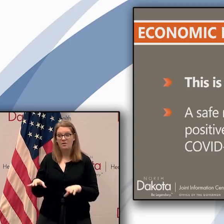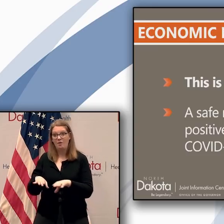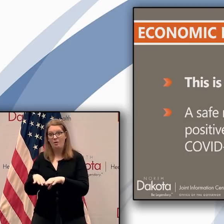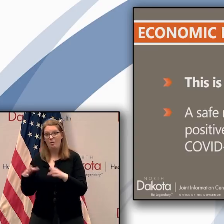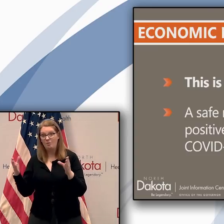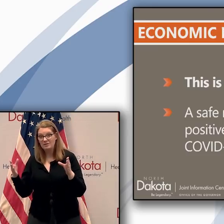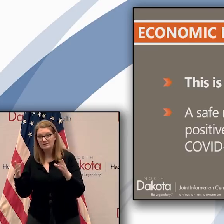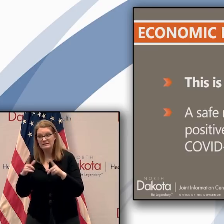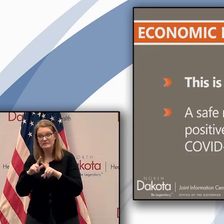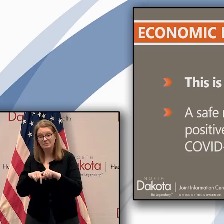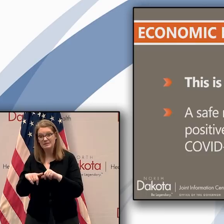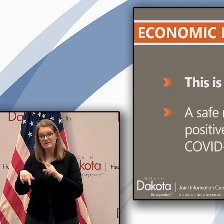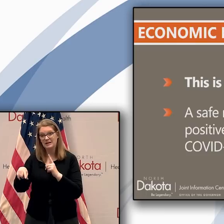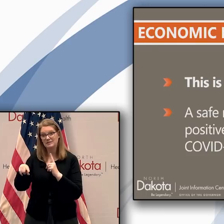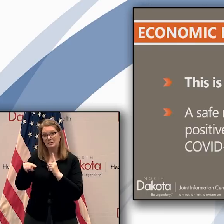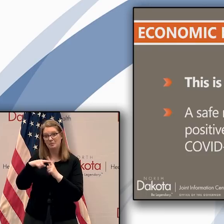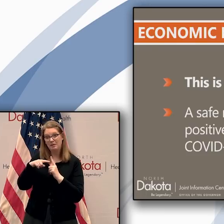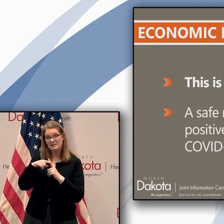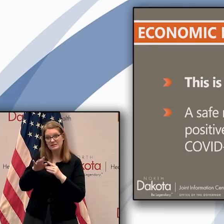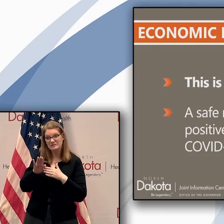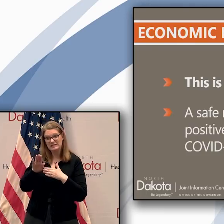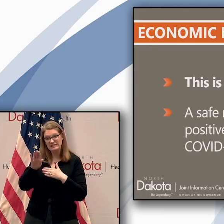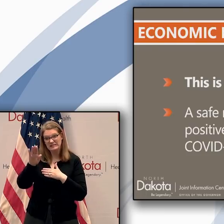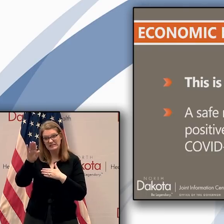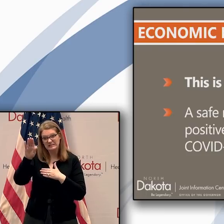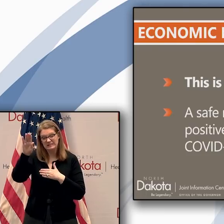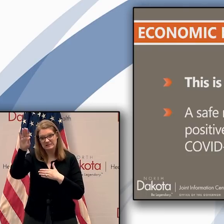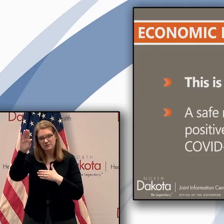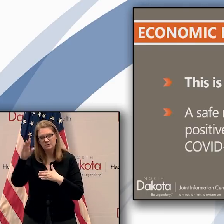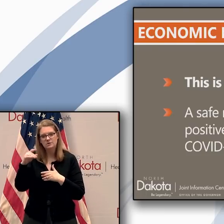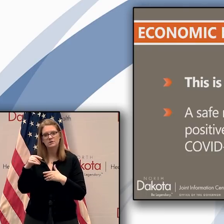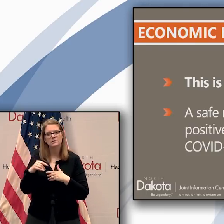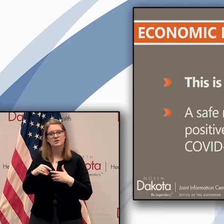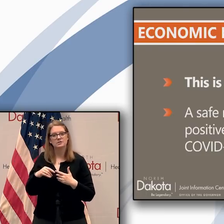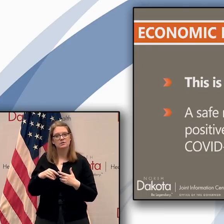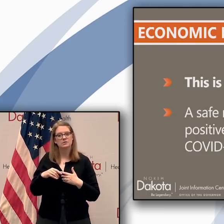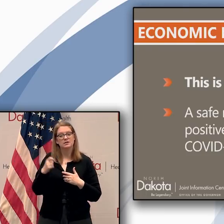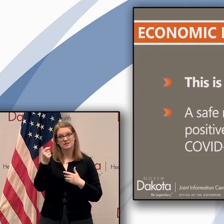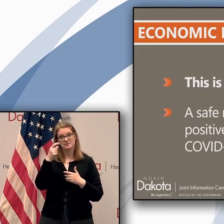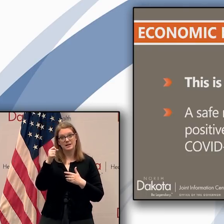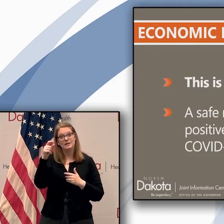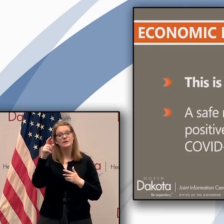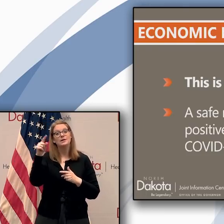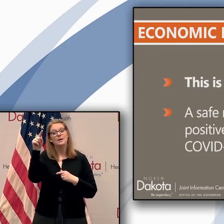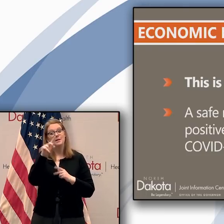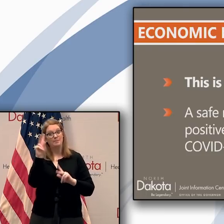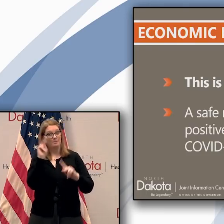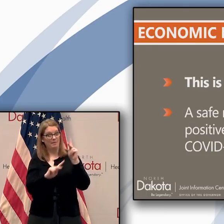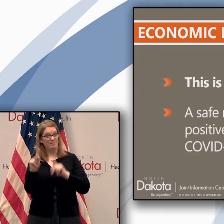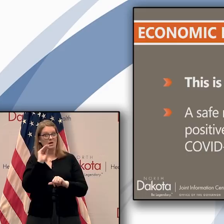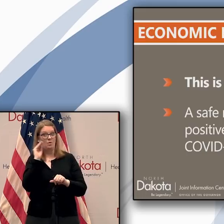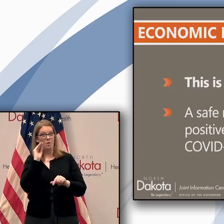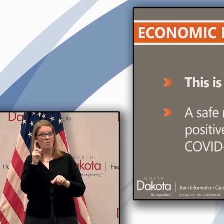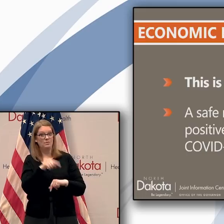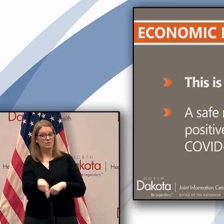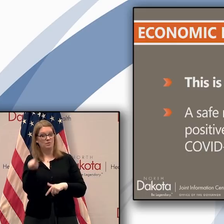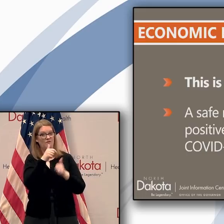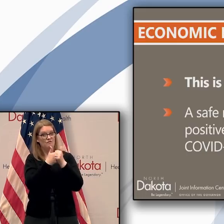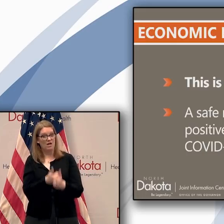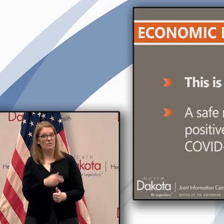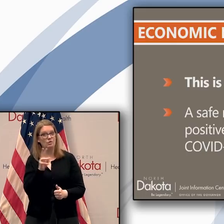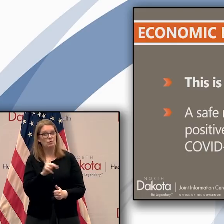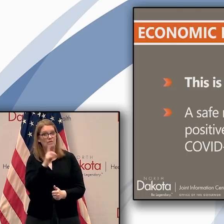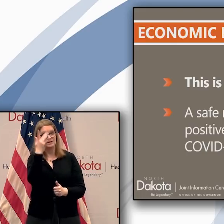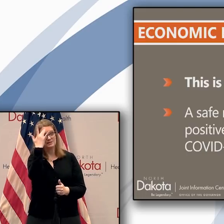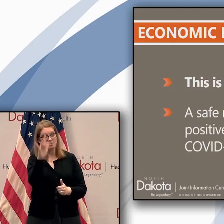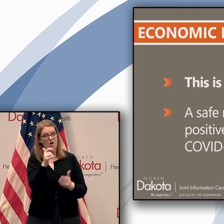positive trends continuing. It depends on whether people are still observing and practicing the North Dakota SMART guidelines, because